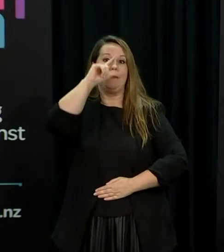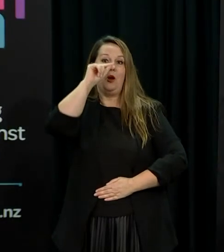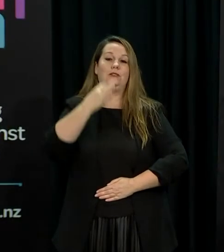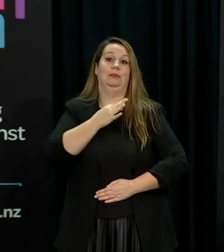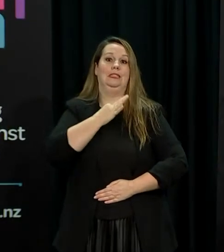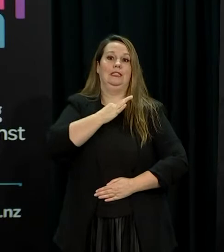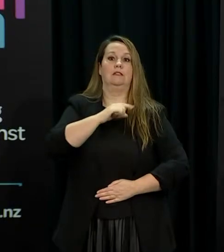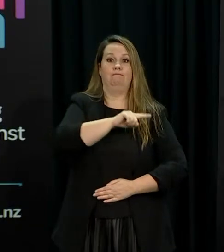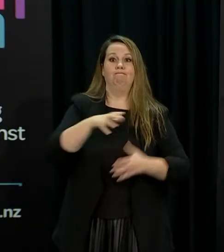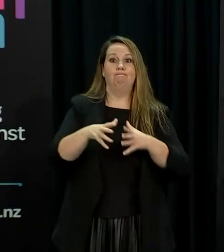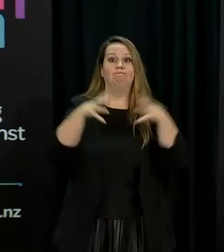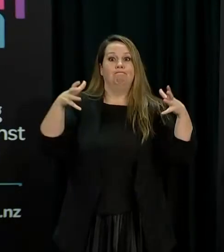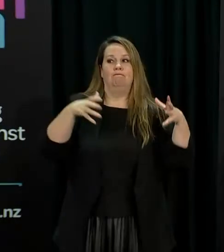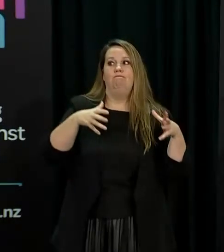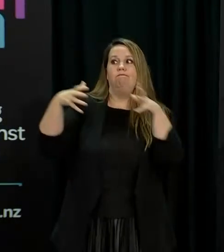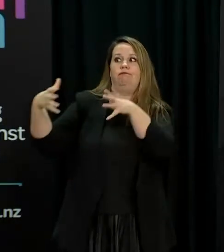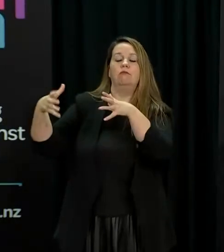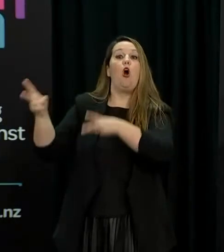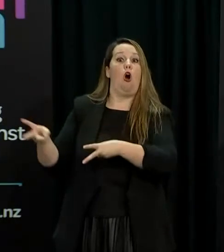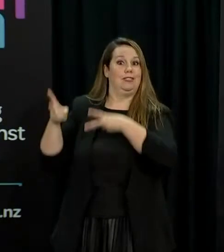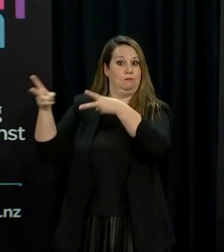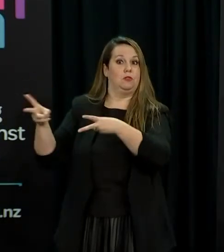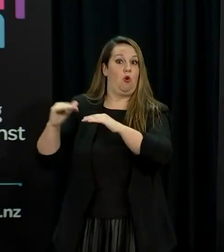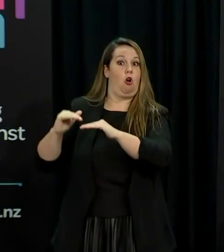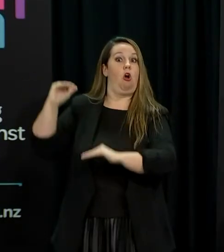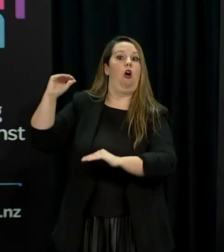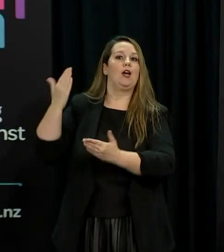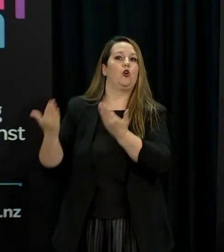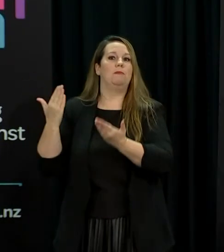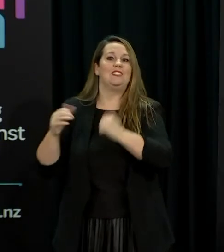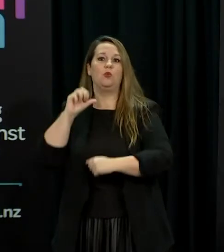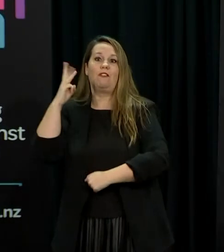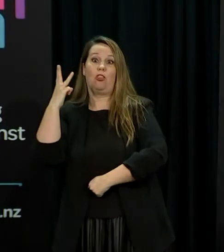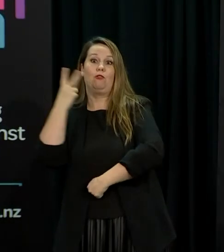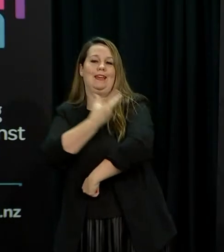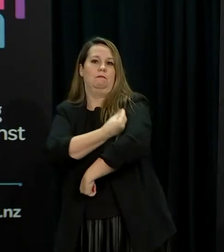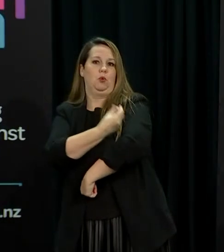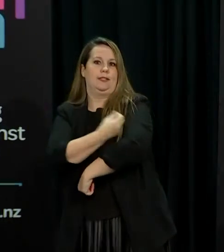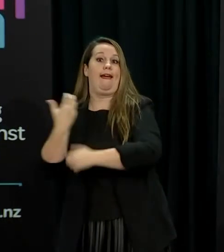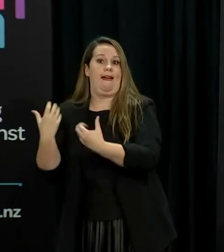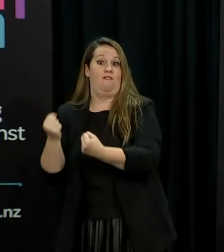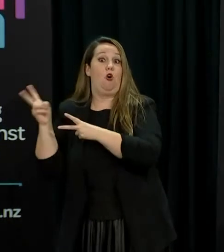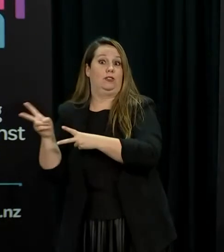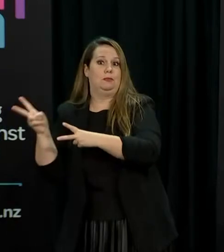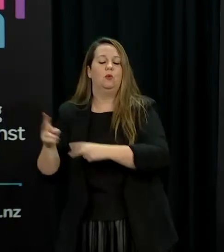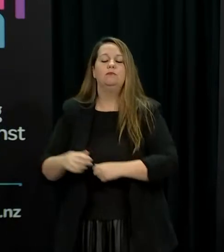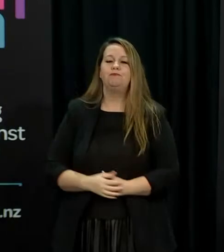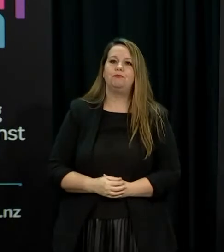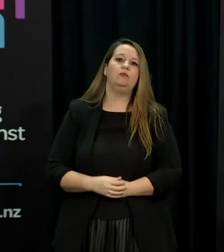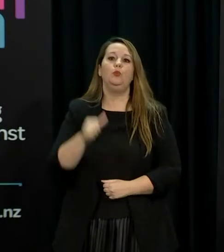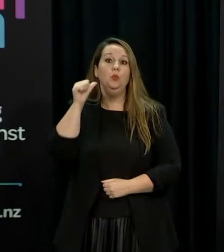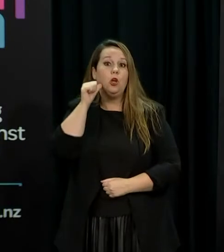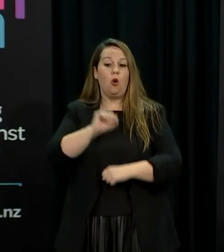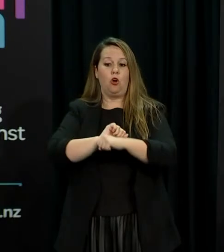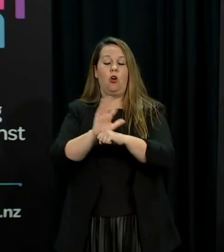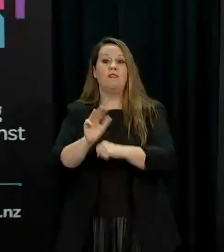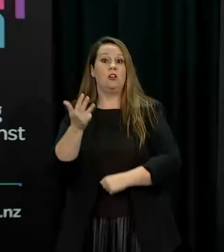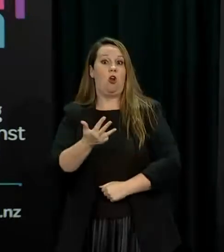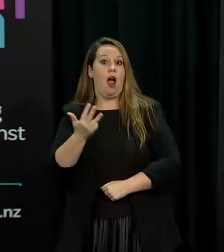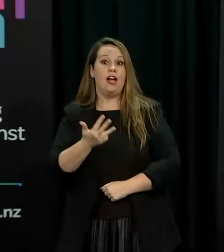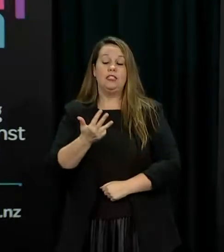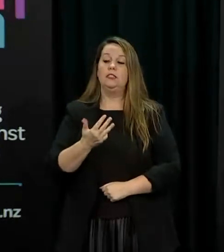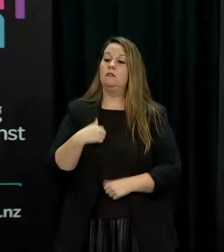our hospitals. We also know that people can get COVID-19 more than once, and the evidence does suggest